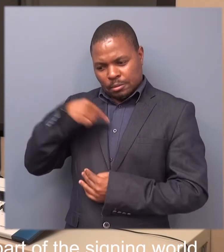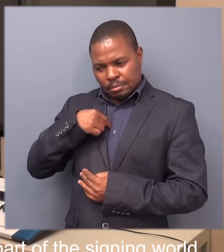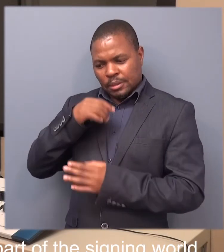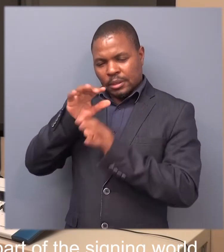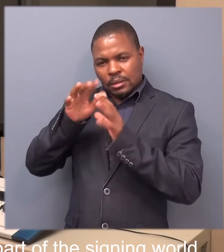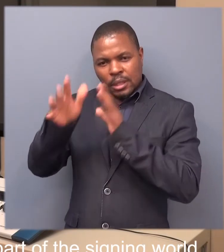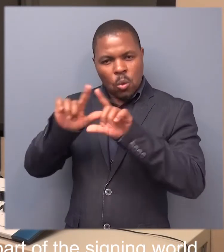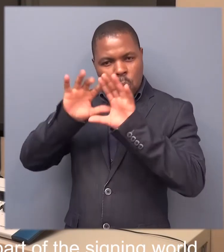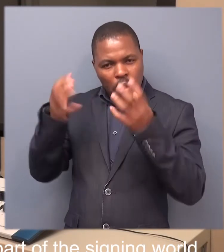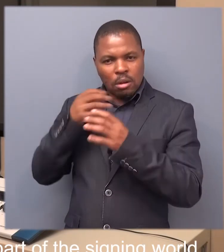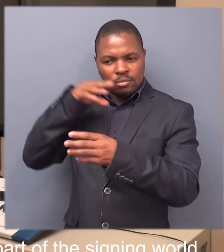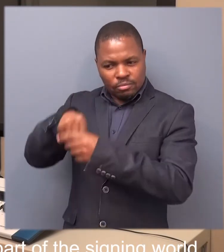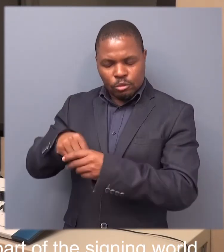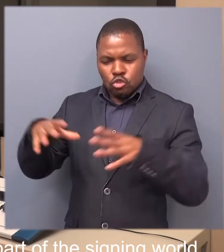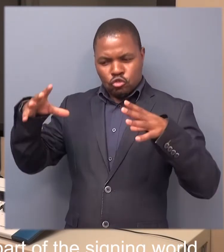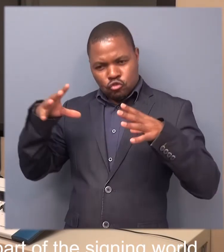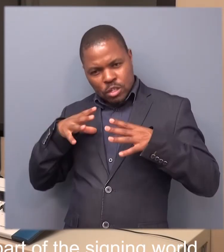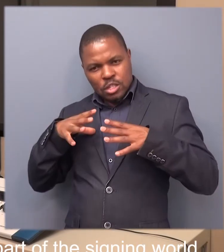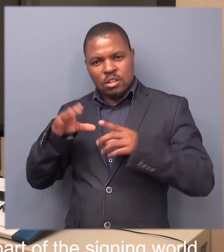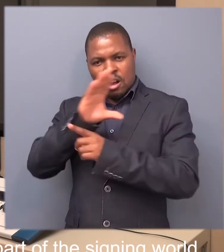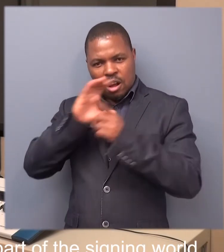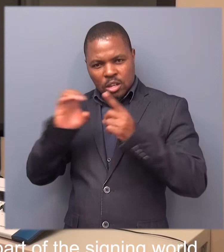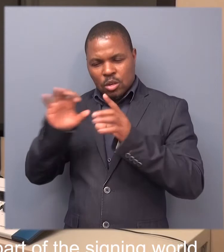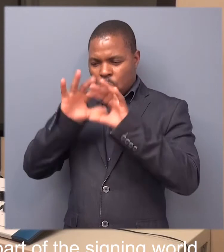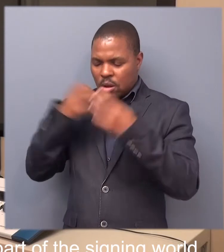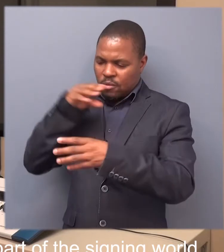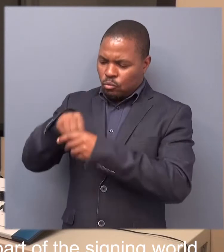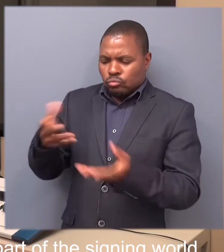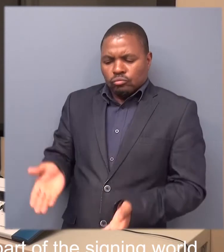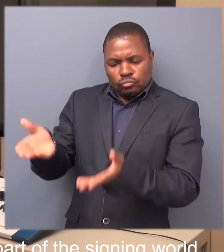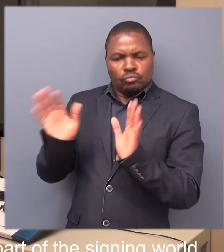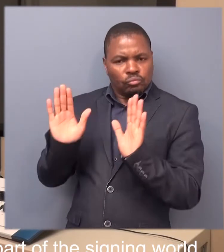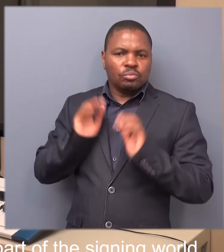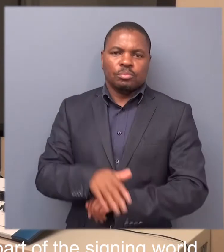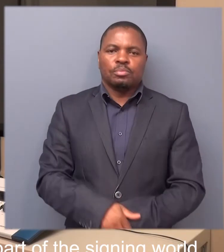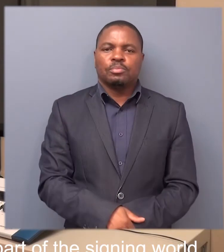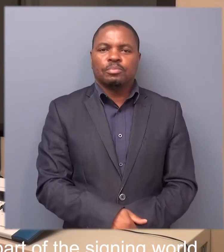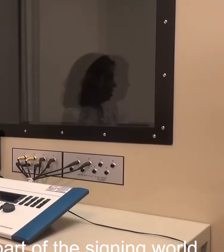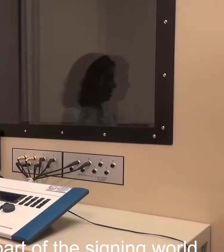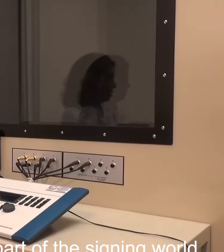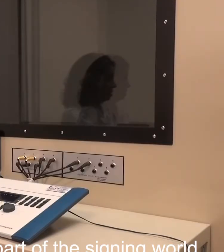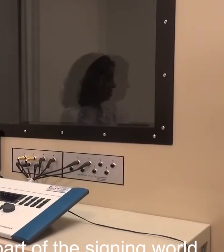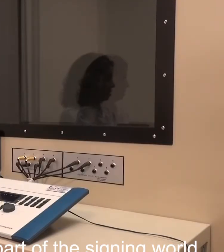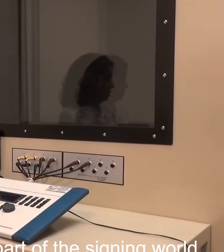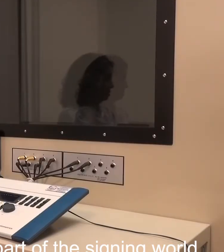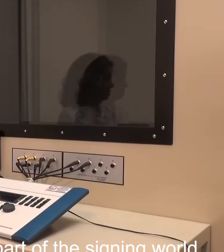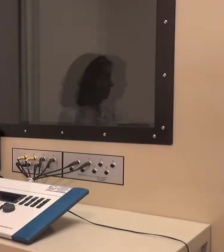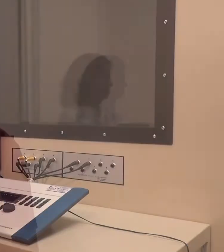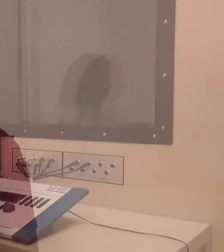sign language have the option to be part of the sign world and be part of the rich cultural heritage of the deaf